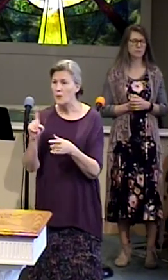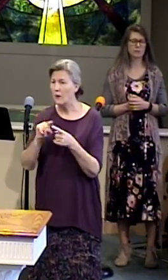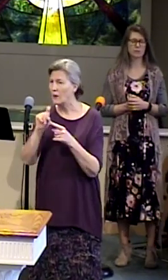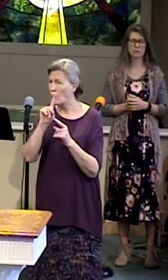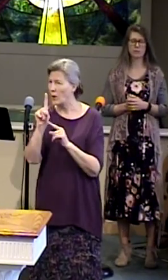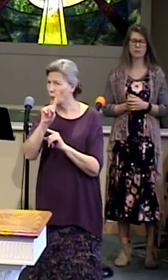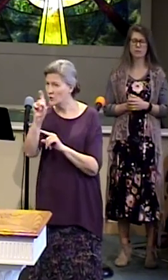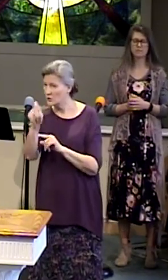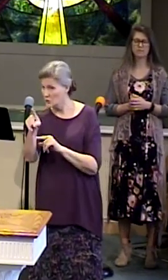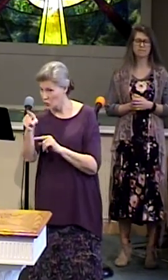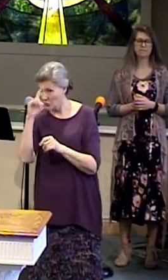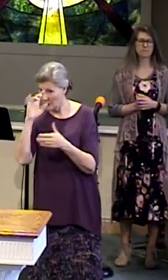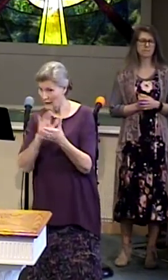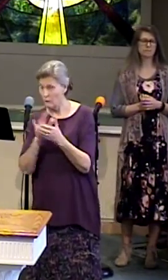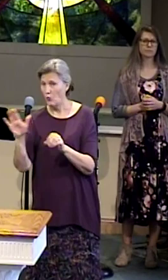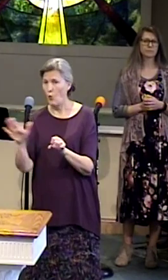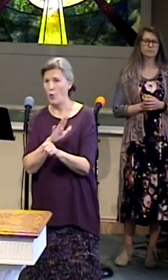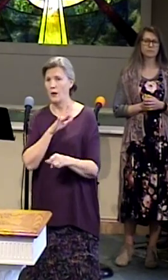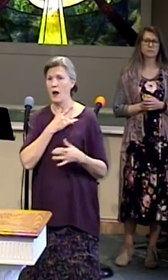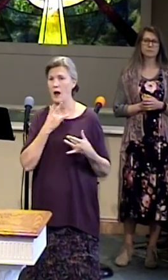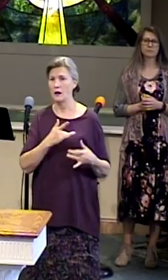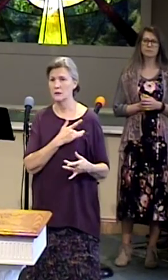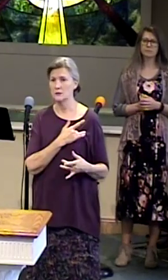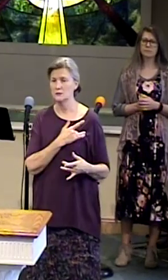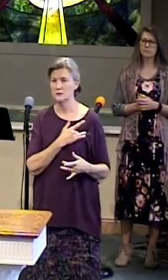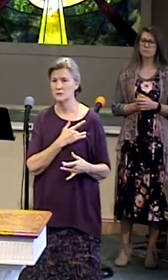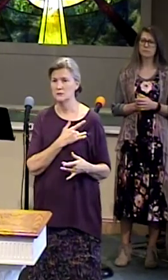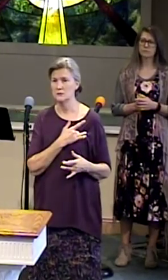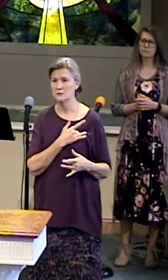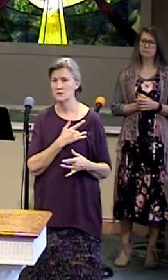all of your heart. Are you willing to give him all of your heart? If so,